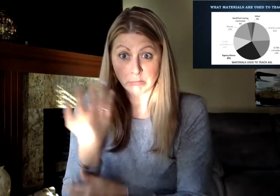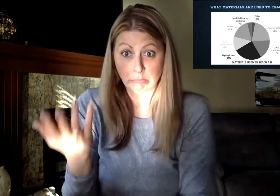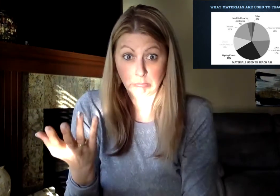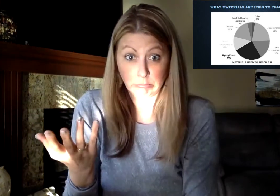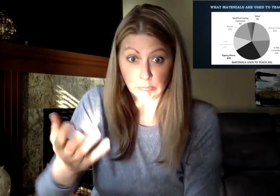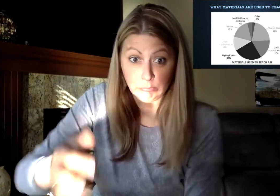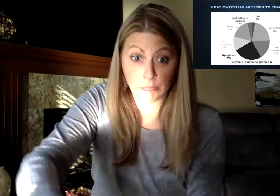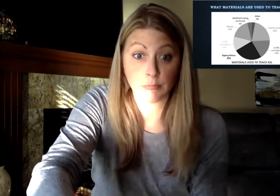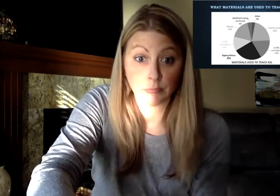using?